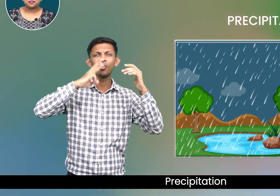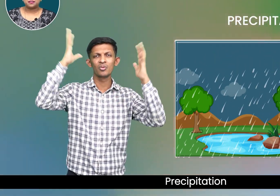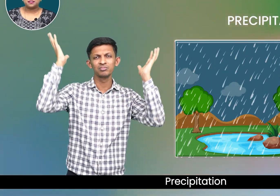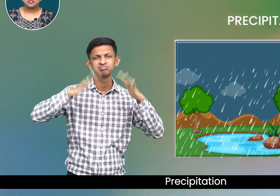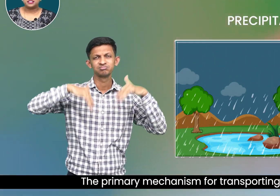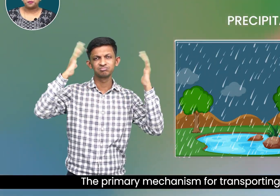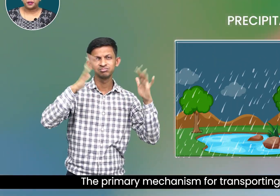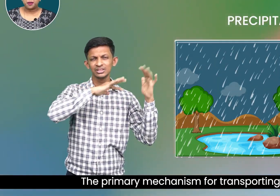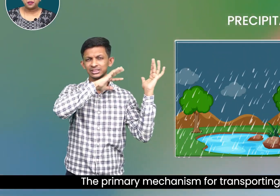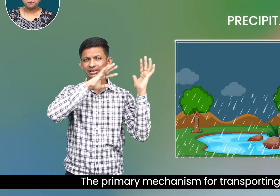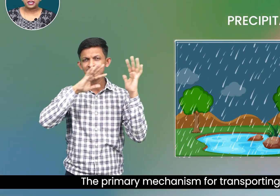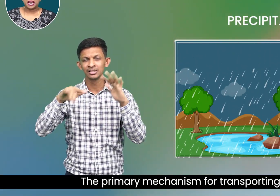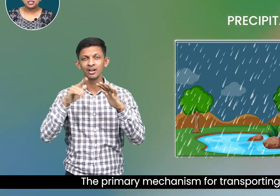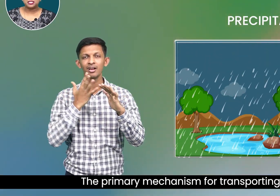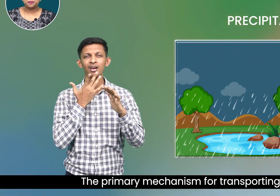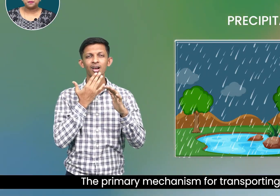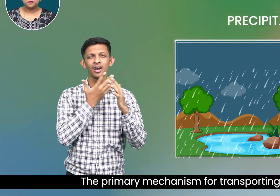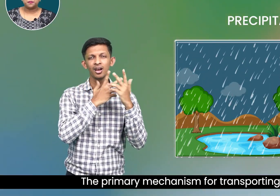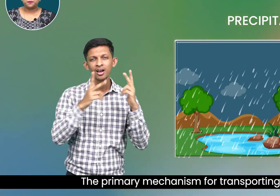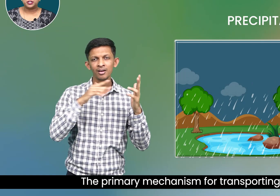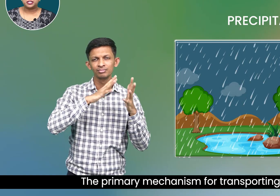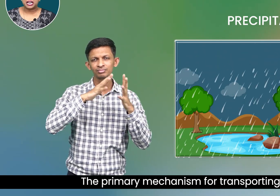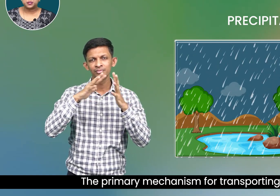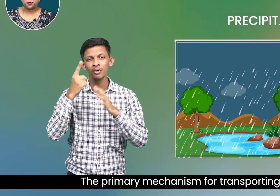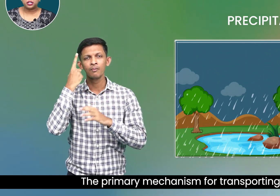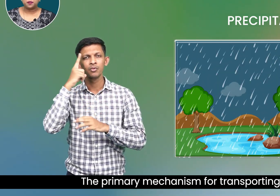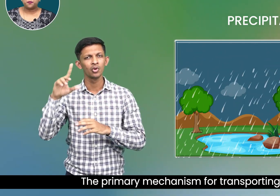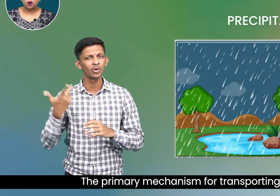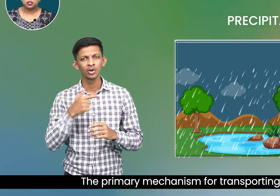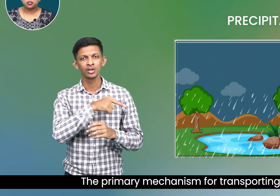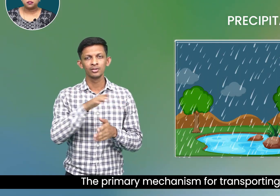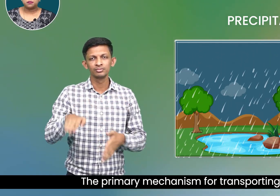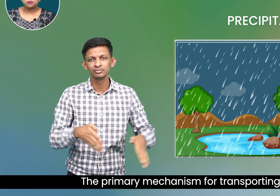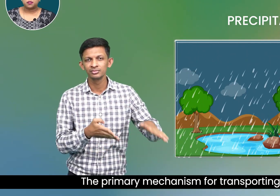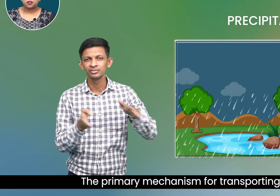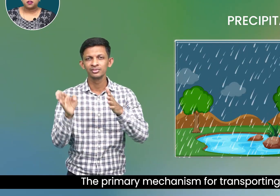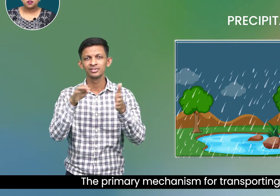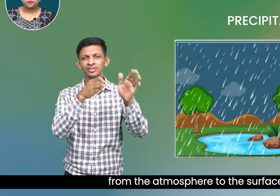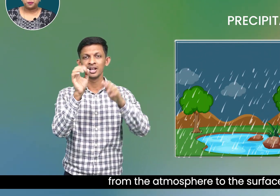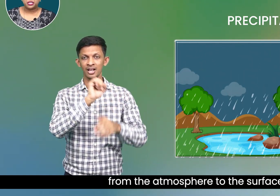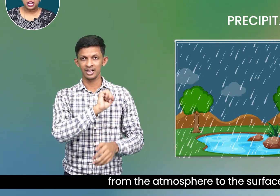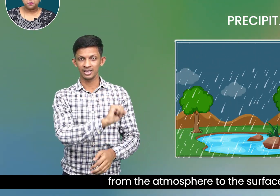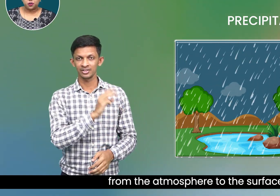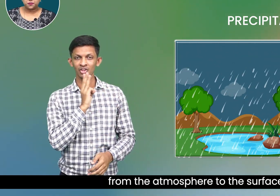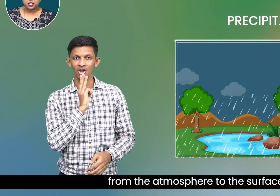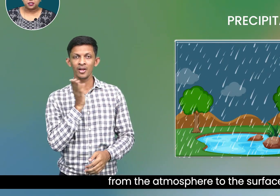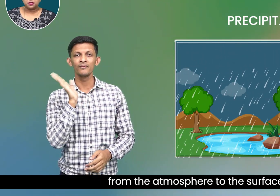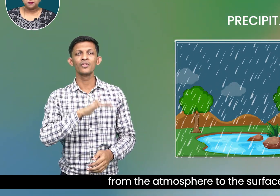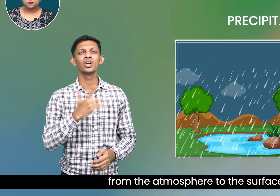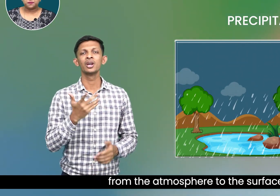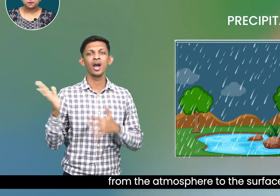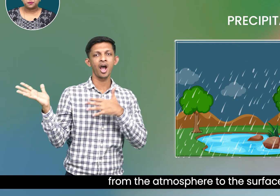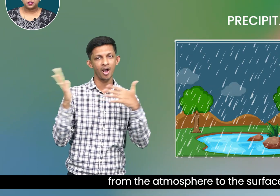Precipitation. The primary mechanism for transporting water from the